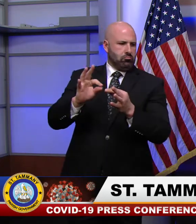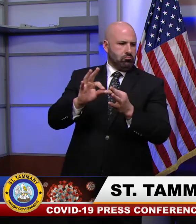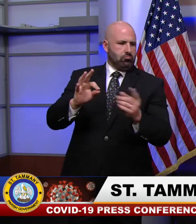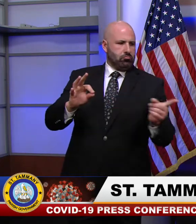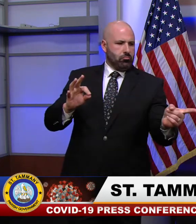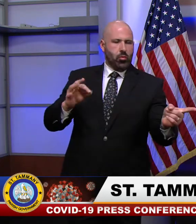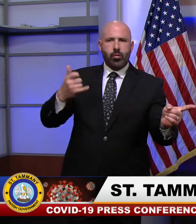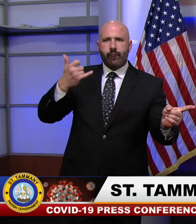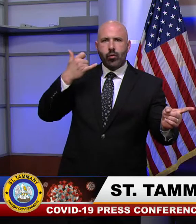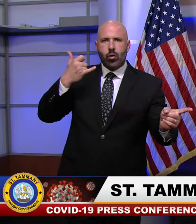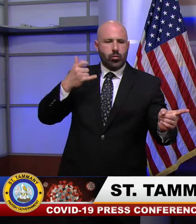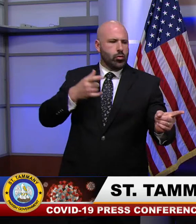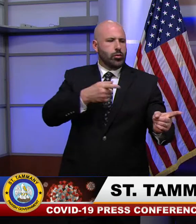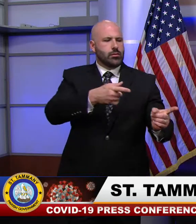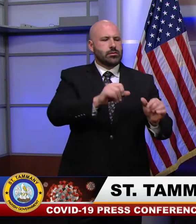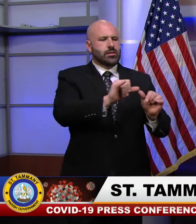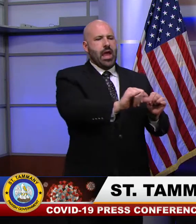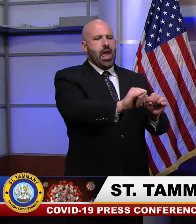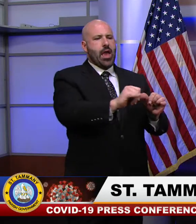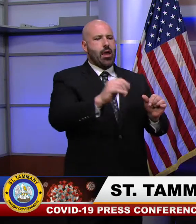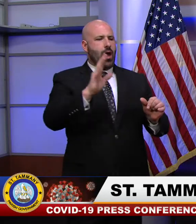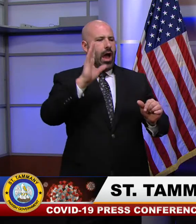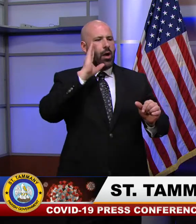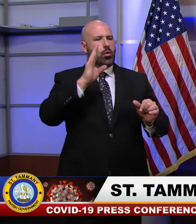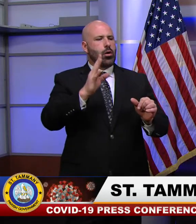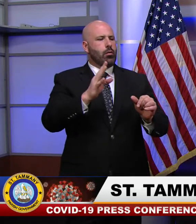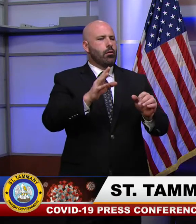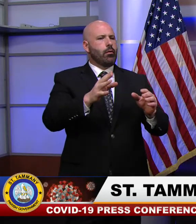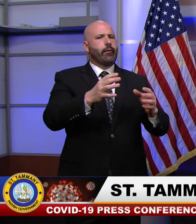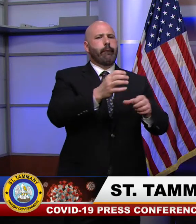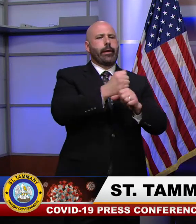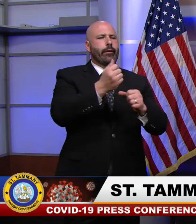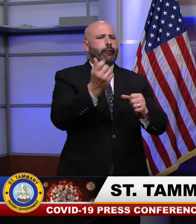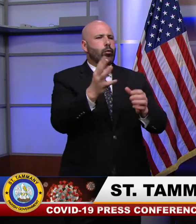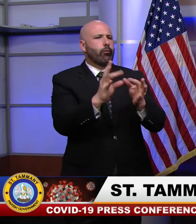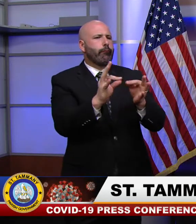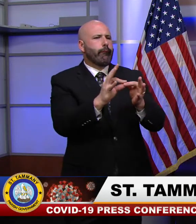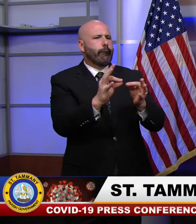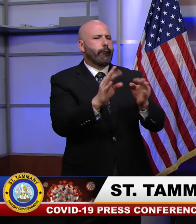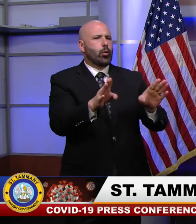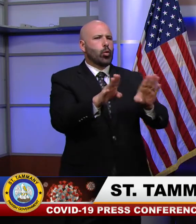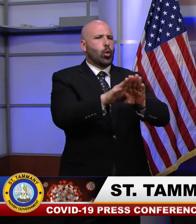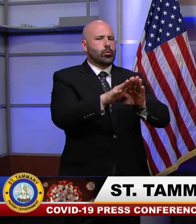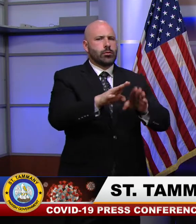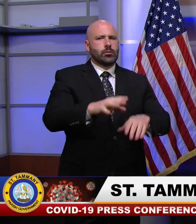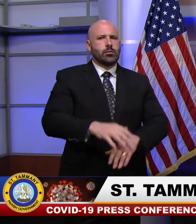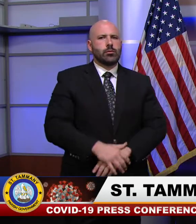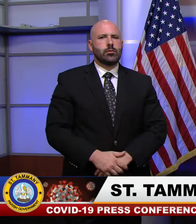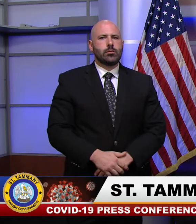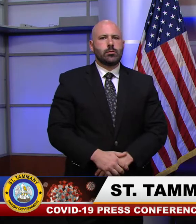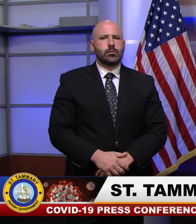Stand by. I'm going to say a few other closing. I just want to say something about the.